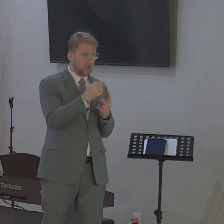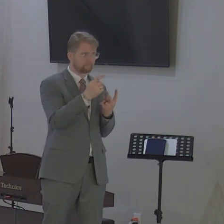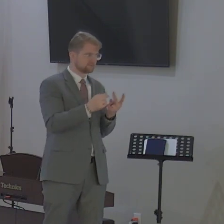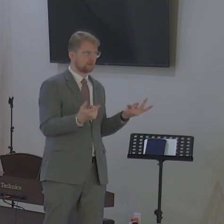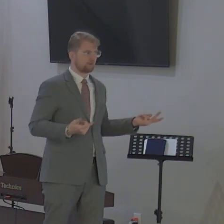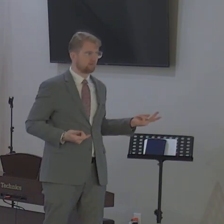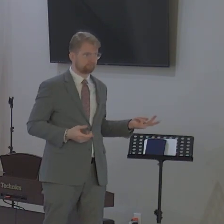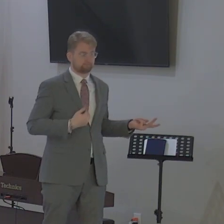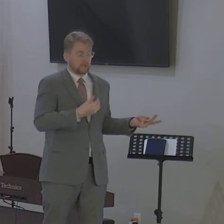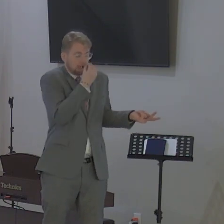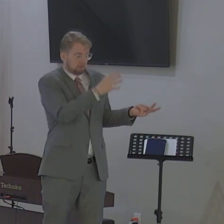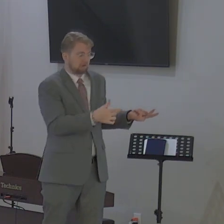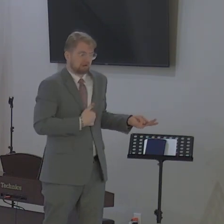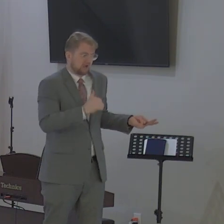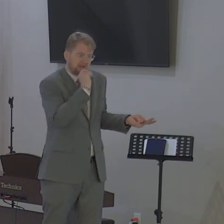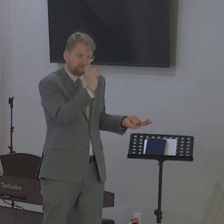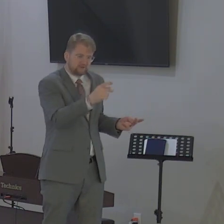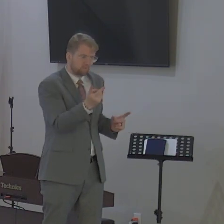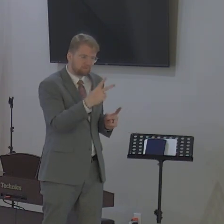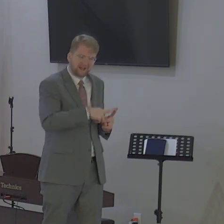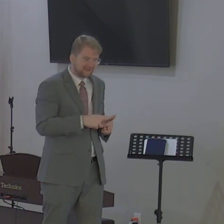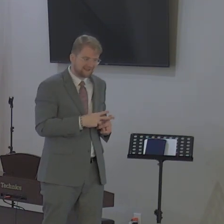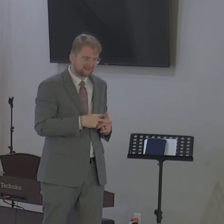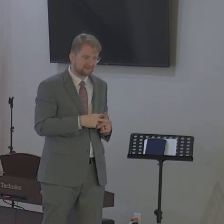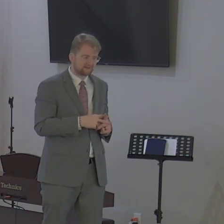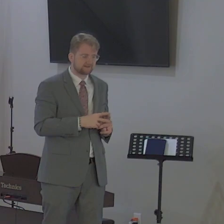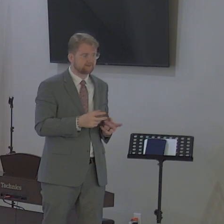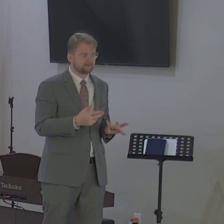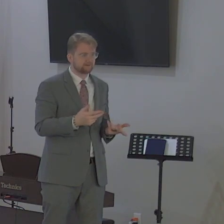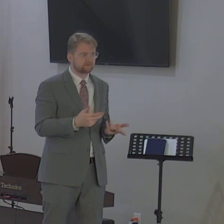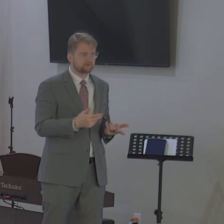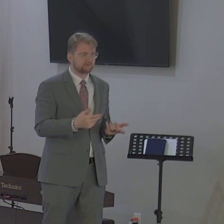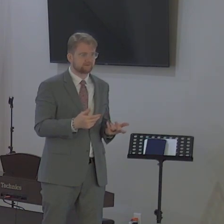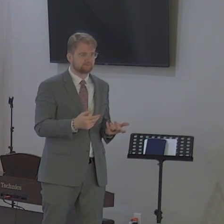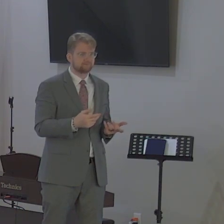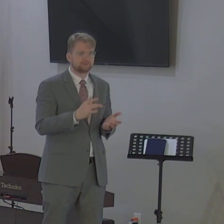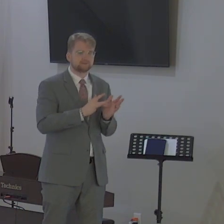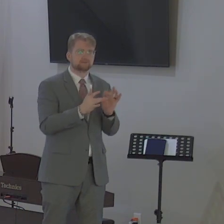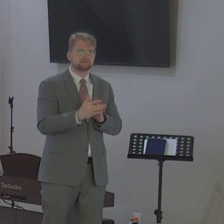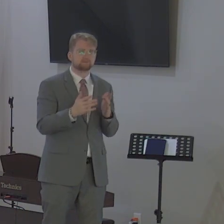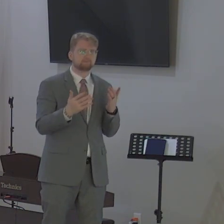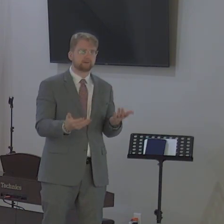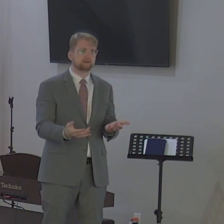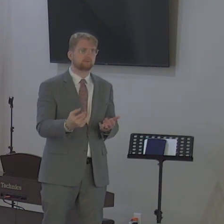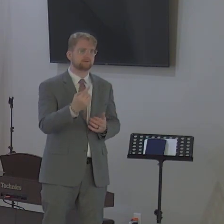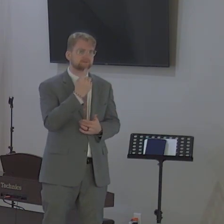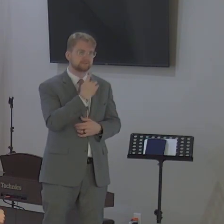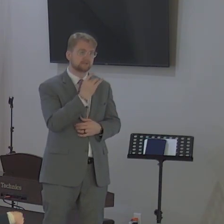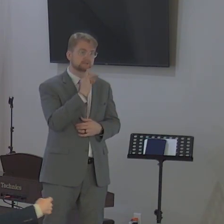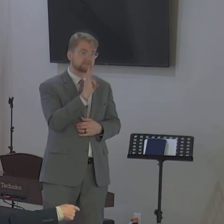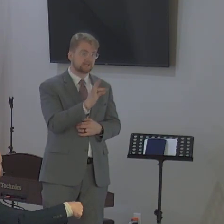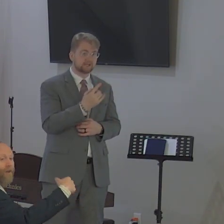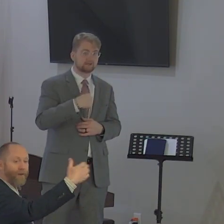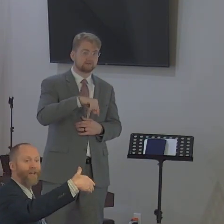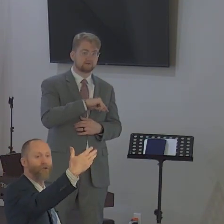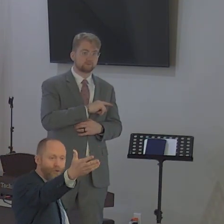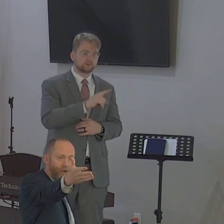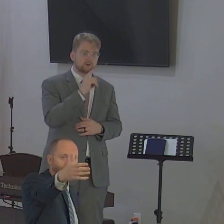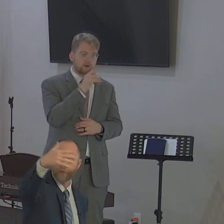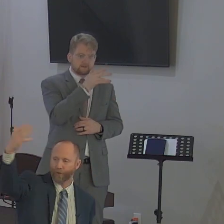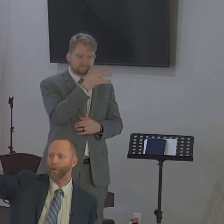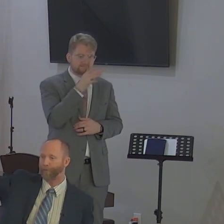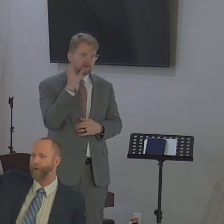for my parents, and I don't need to apply that. I'm not giving you for those things, right? The Bible does say if we're famine of the Word of God, the